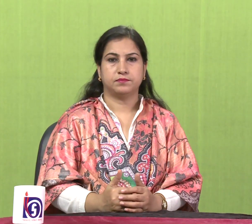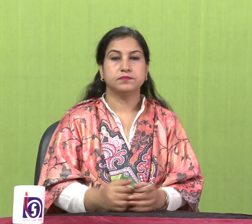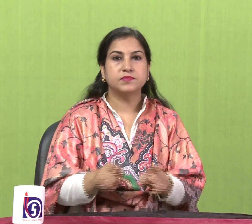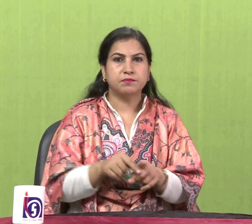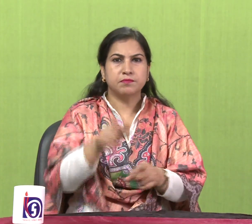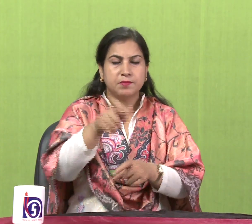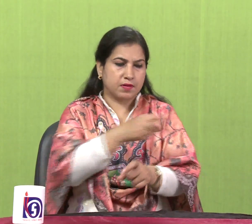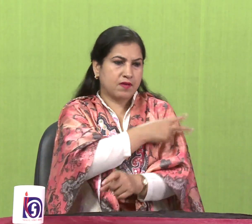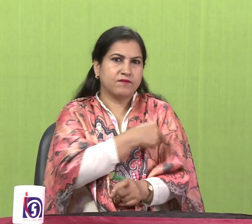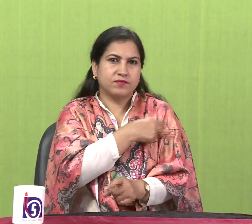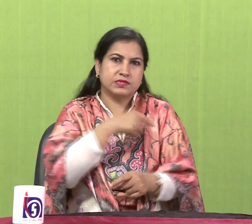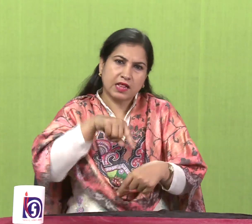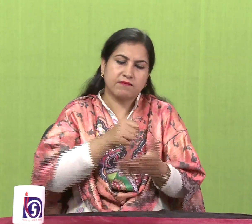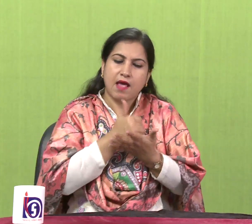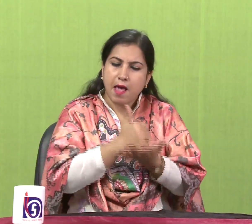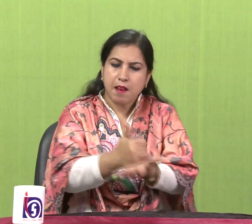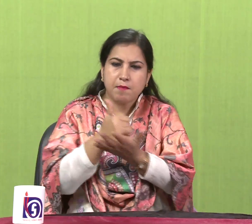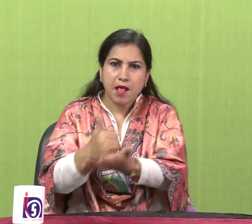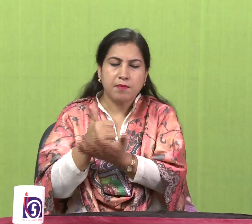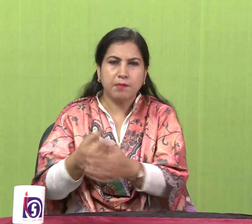volunteers who will help during any disaster.